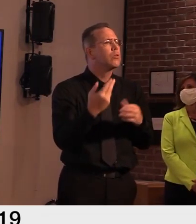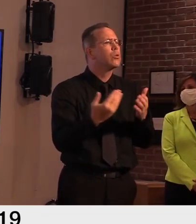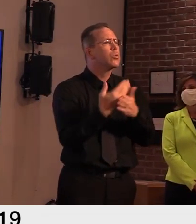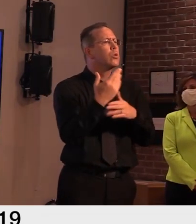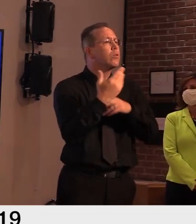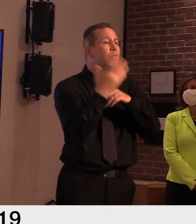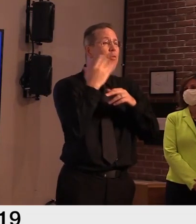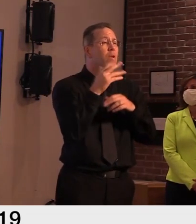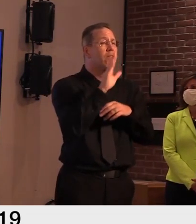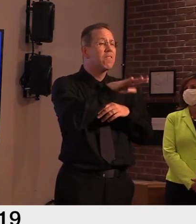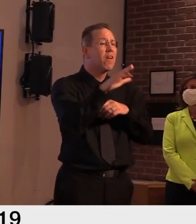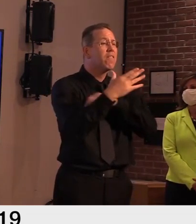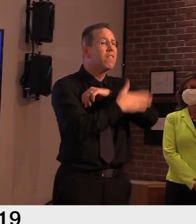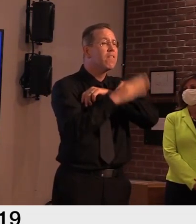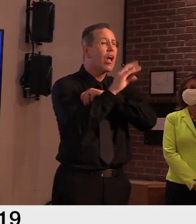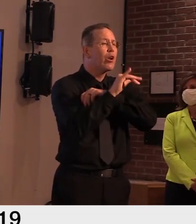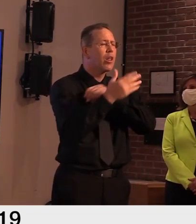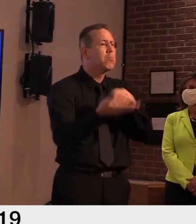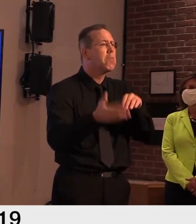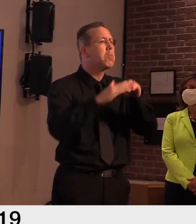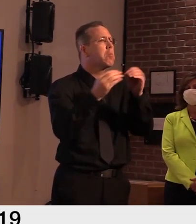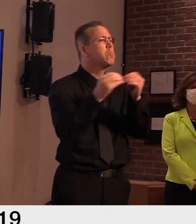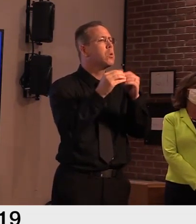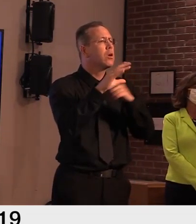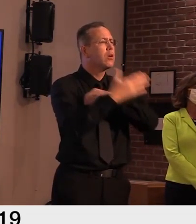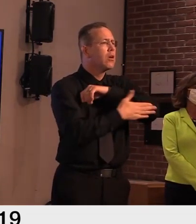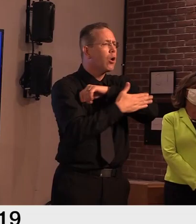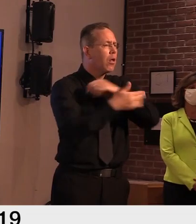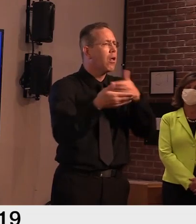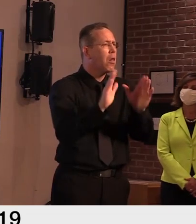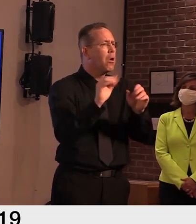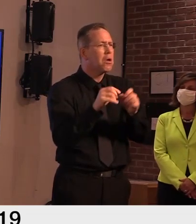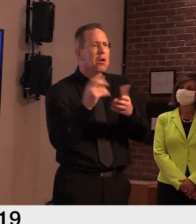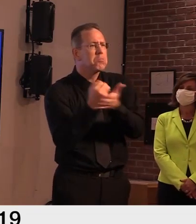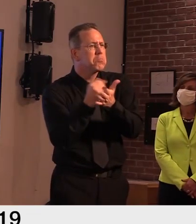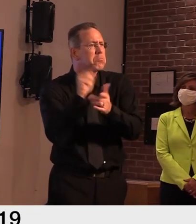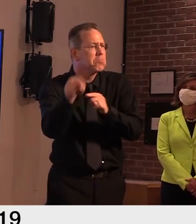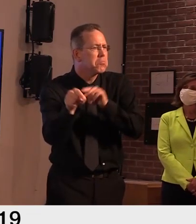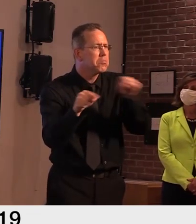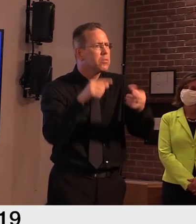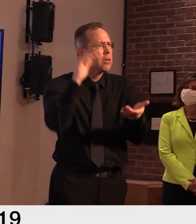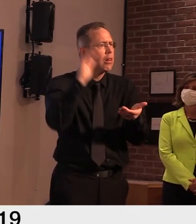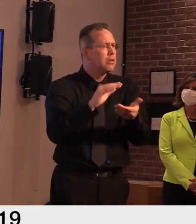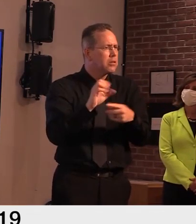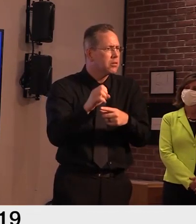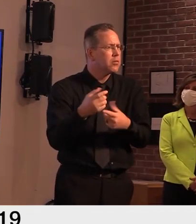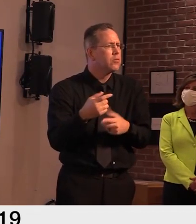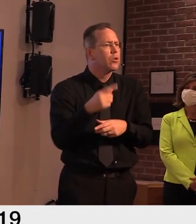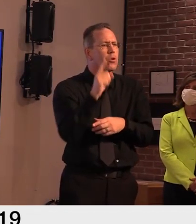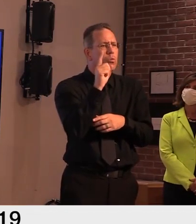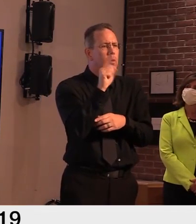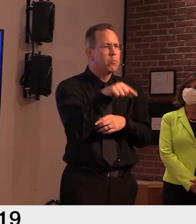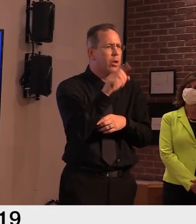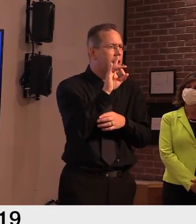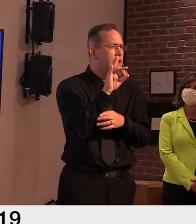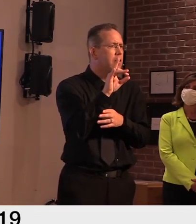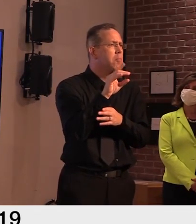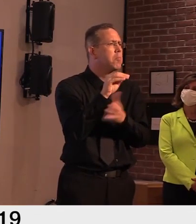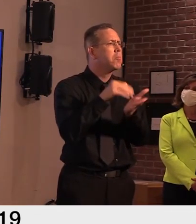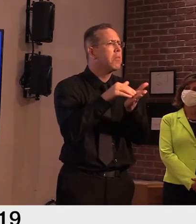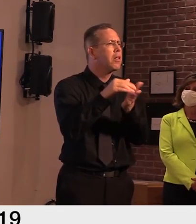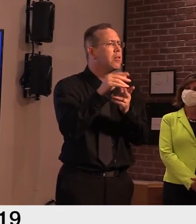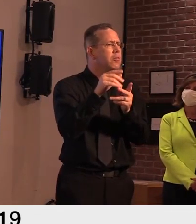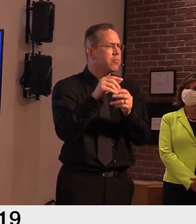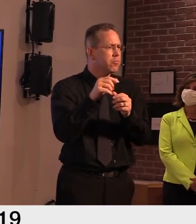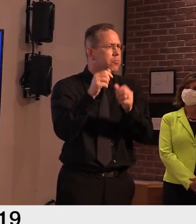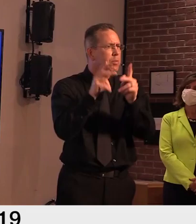us that the travel map is able to expand even further. Since our presentation last Friday, we have a net